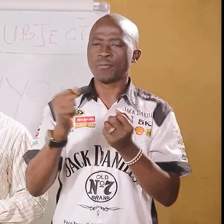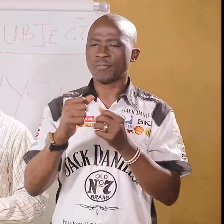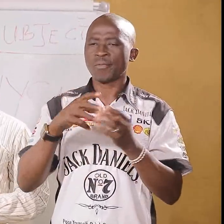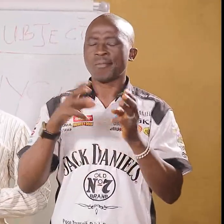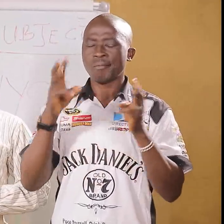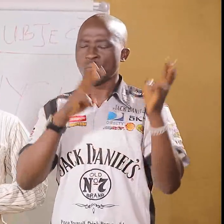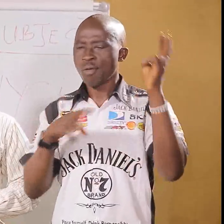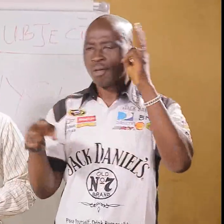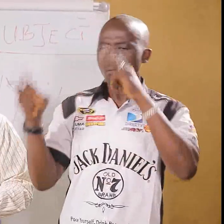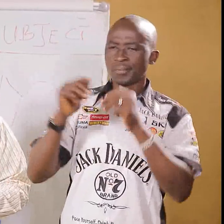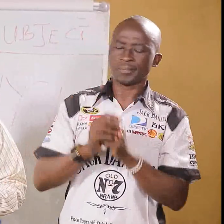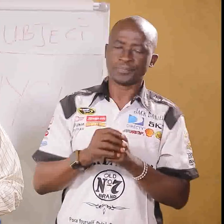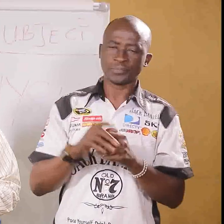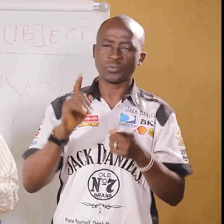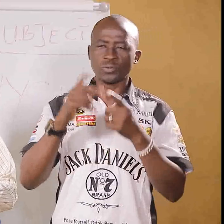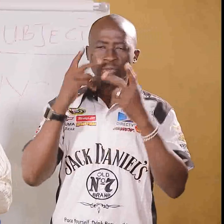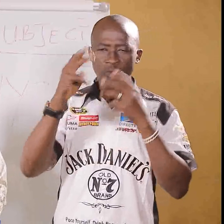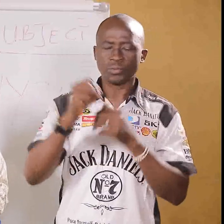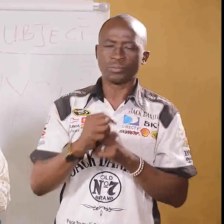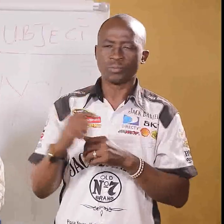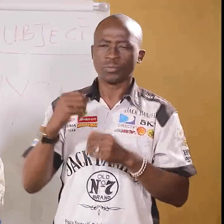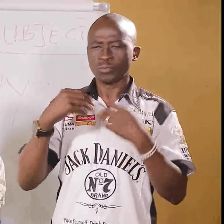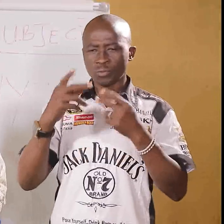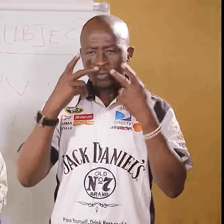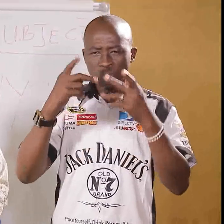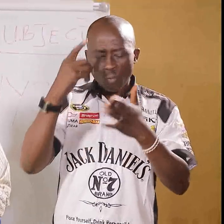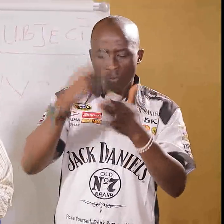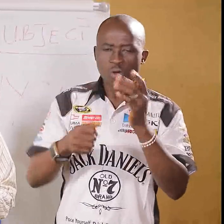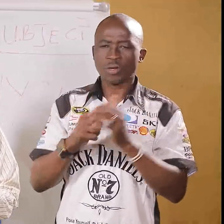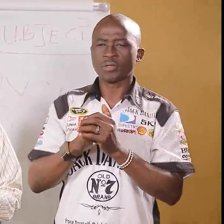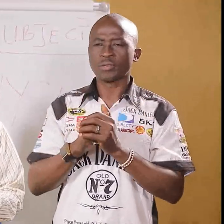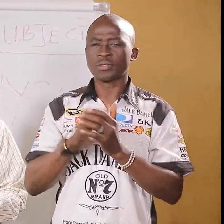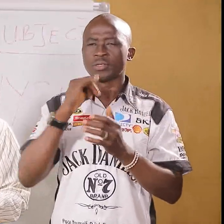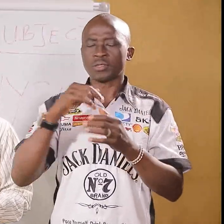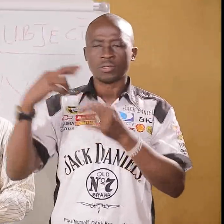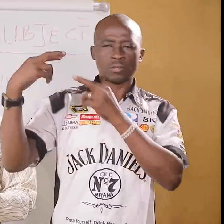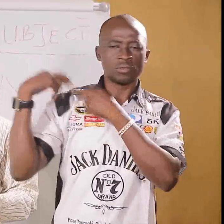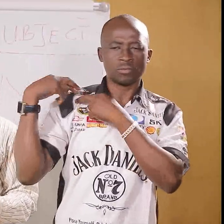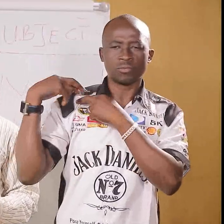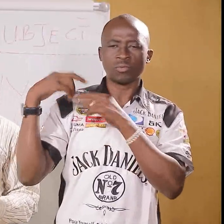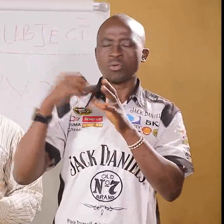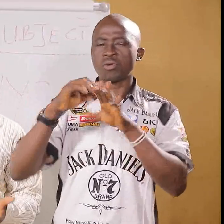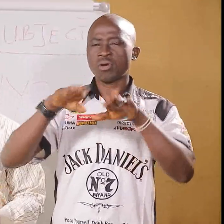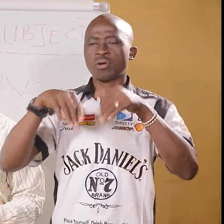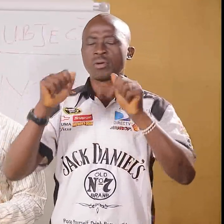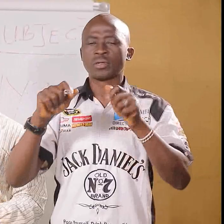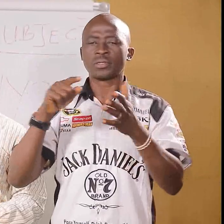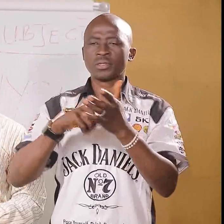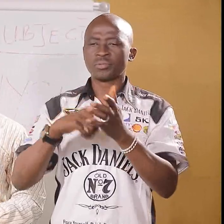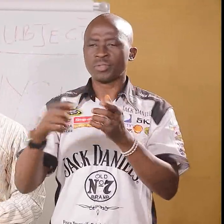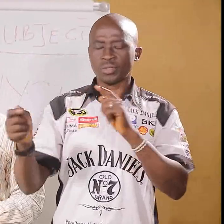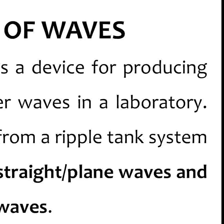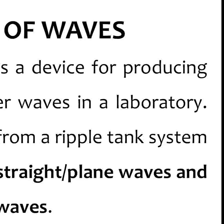waves? To look at forms of wave, we must look at what is responsible or how can this be